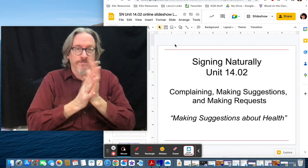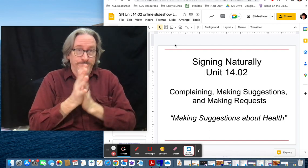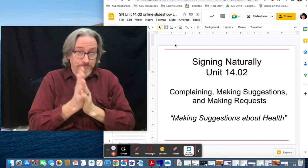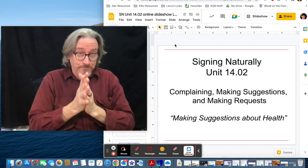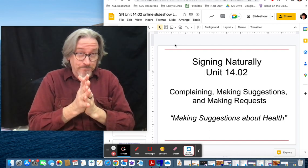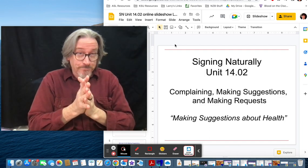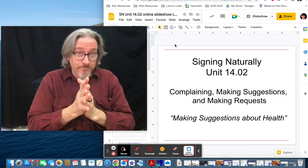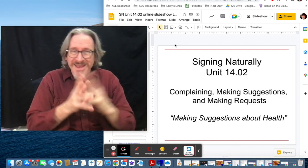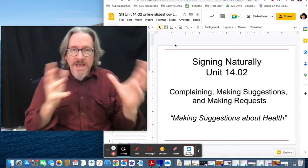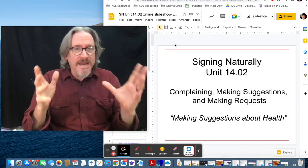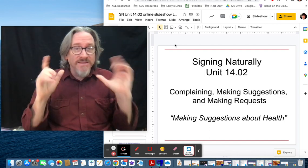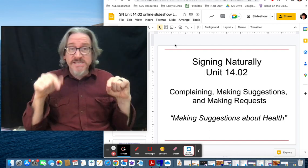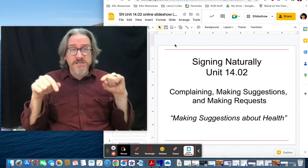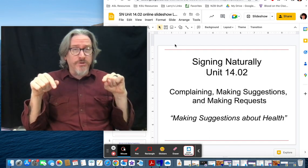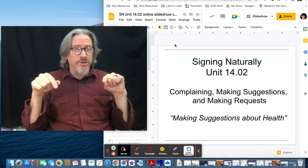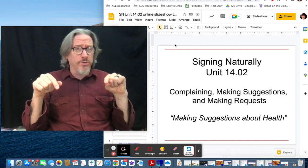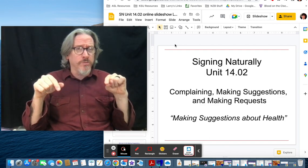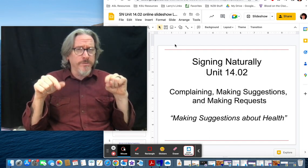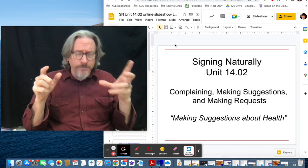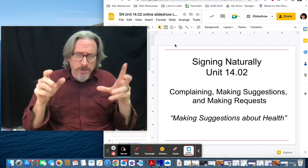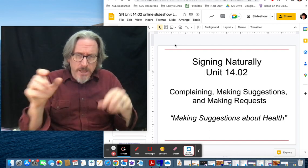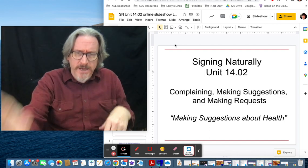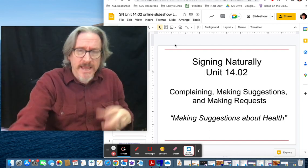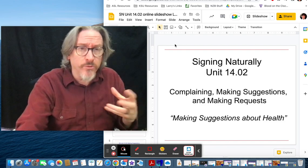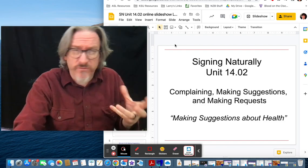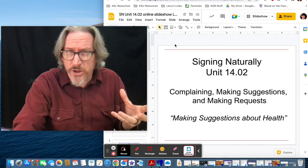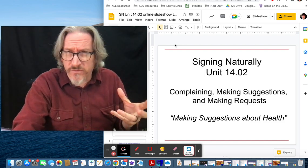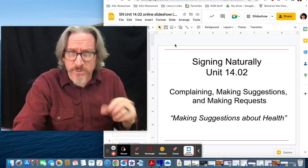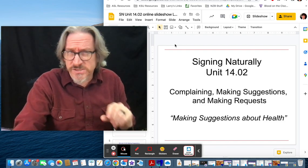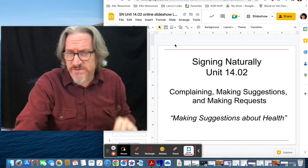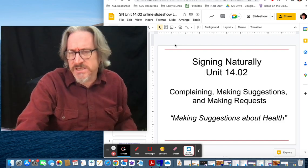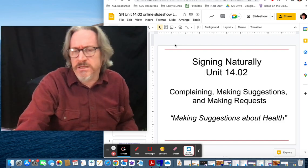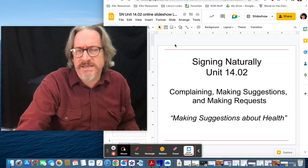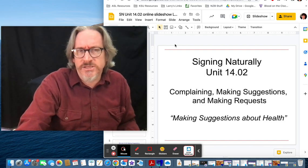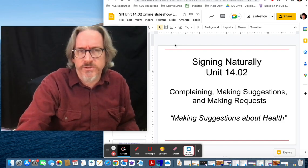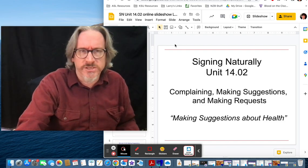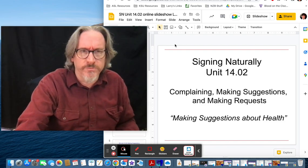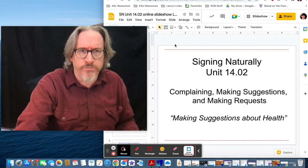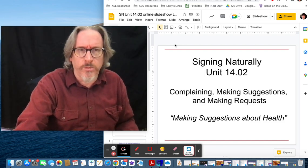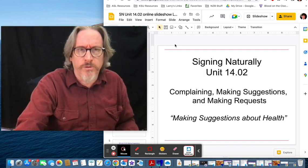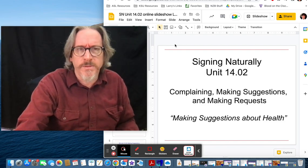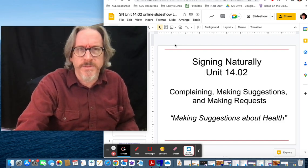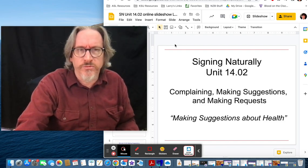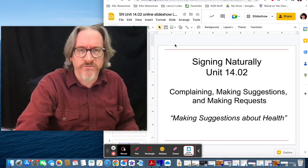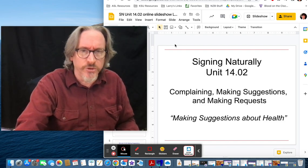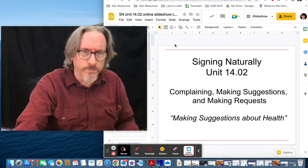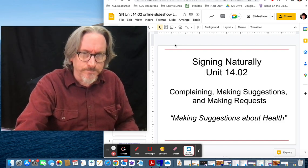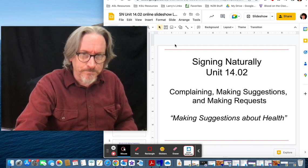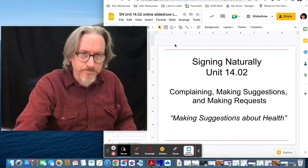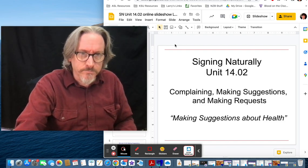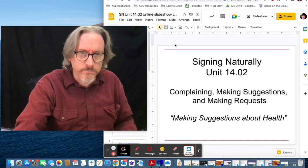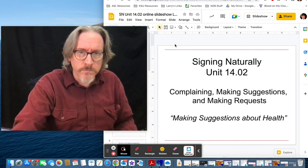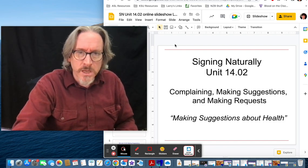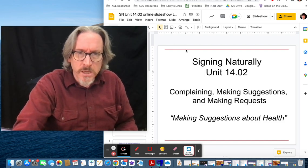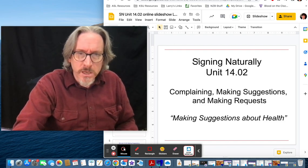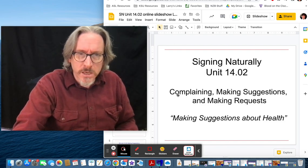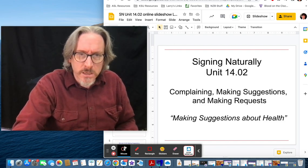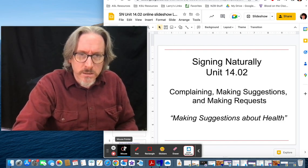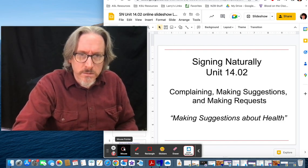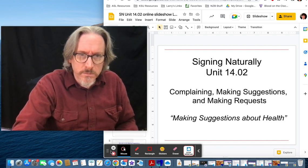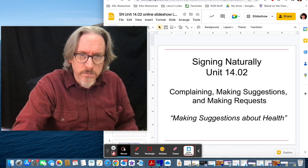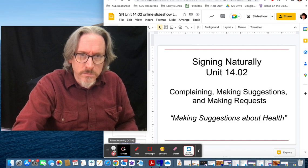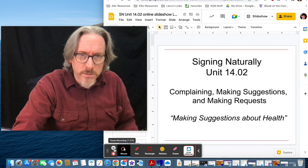14.02. And this is a pretty short one. And again, we've gone over most of this in class, so this will probably be review.